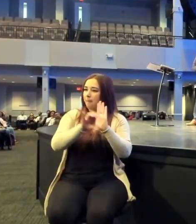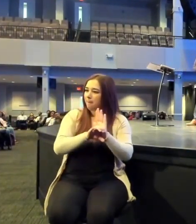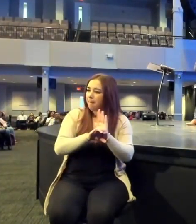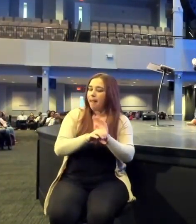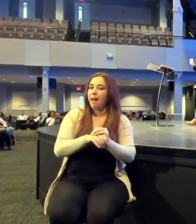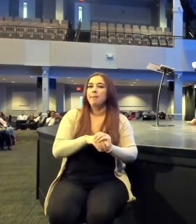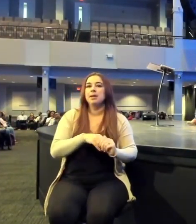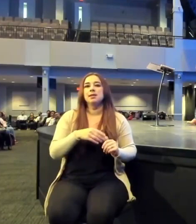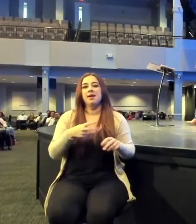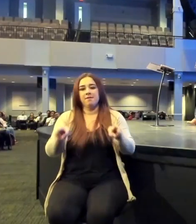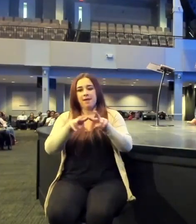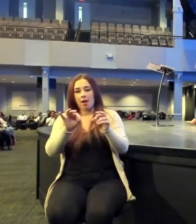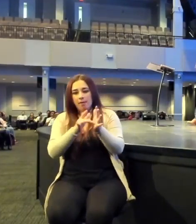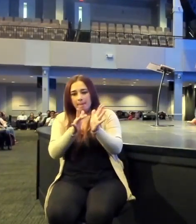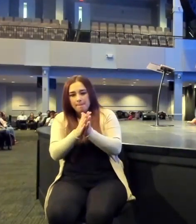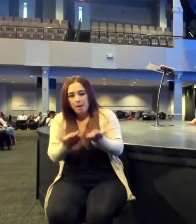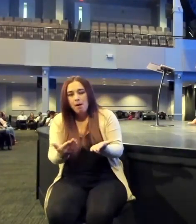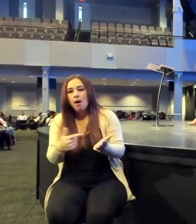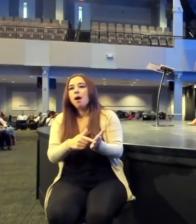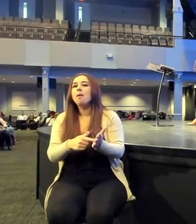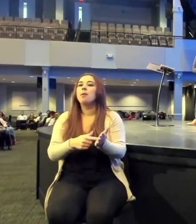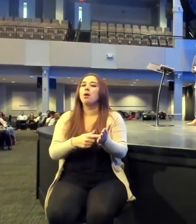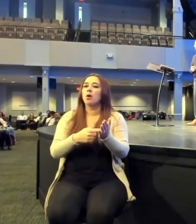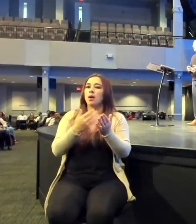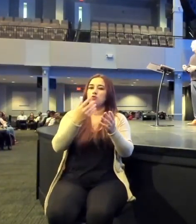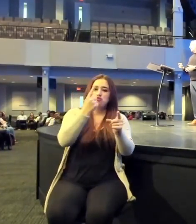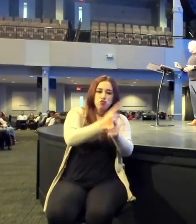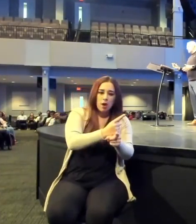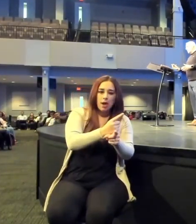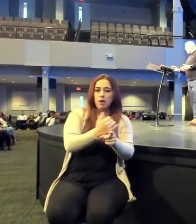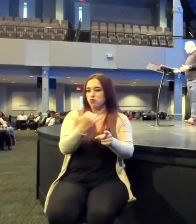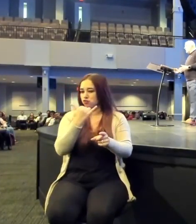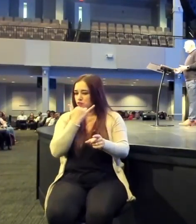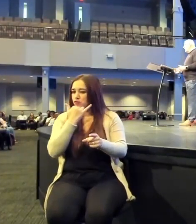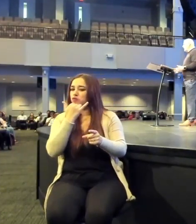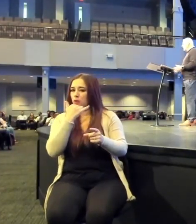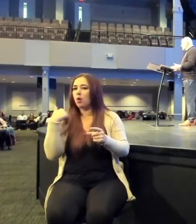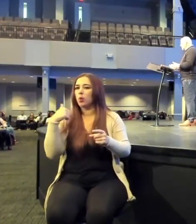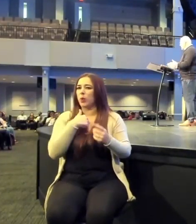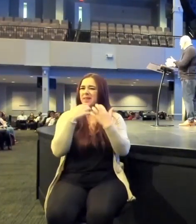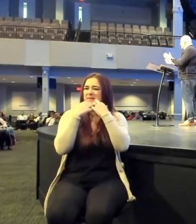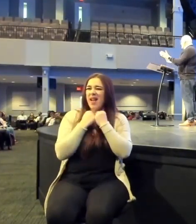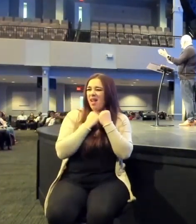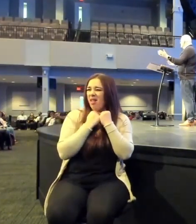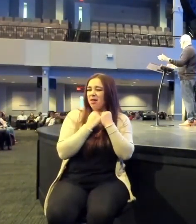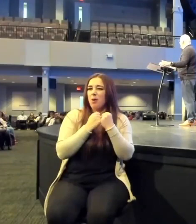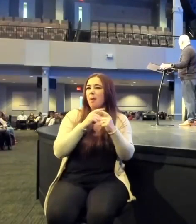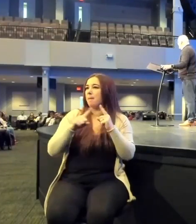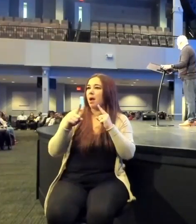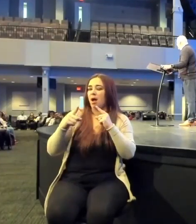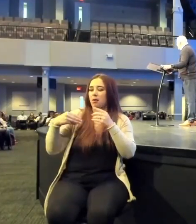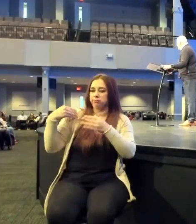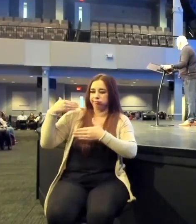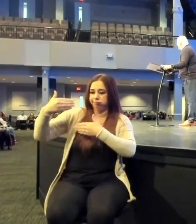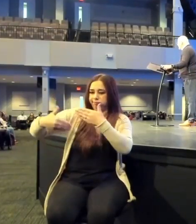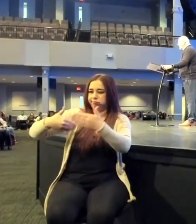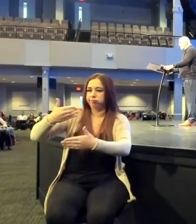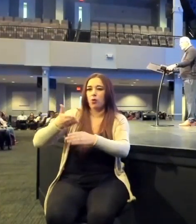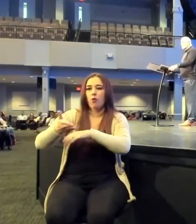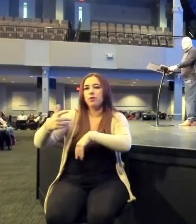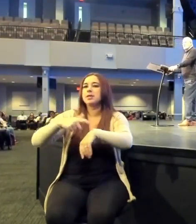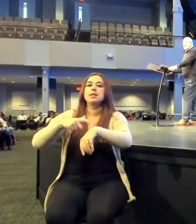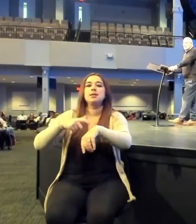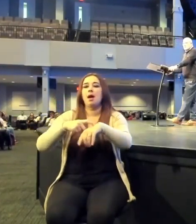the value of the Bible and the value of things that were right and things that were wrong. But sequentially over time, there's been